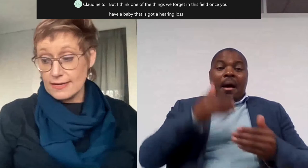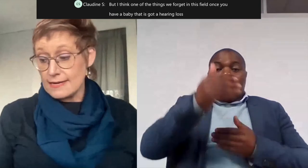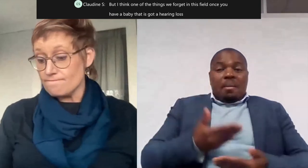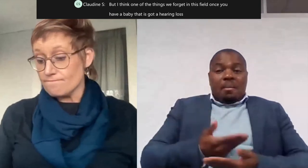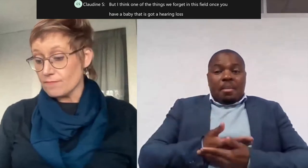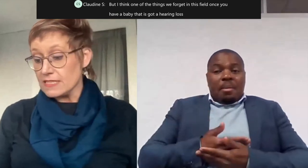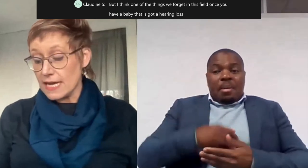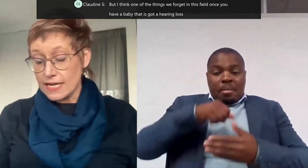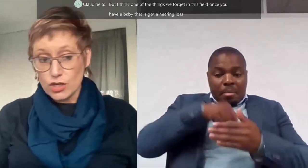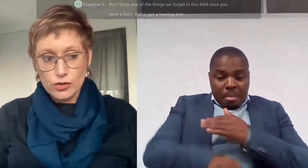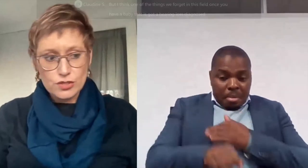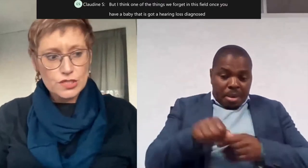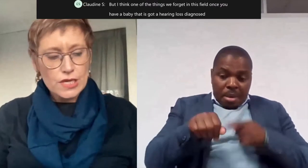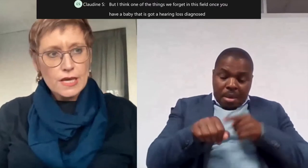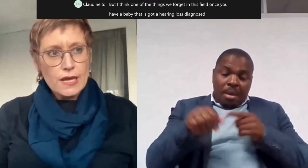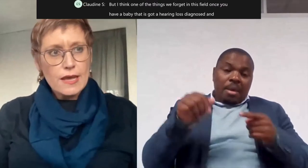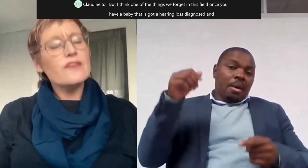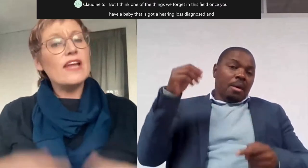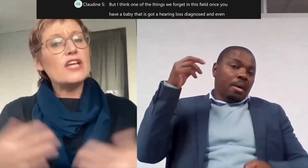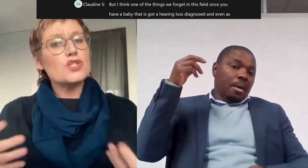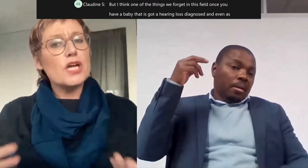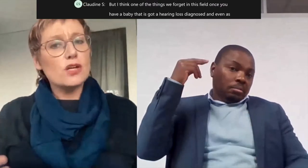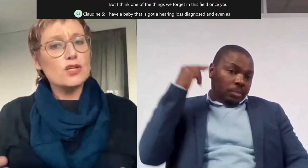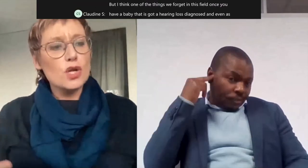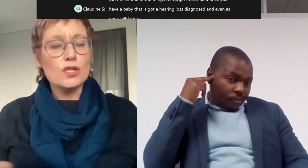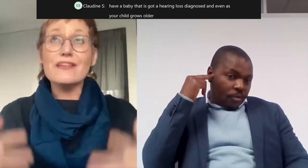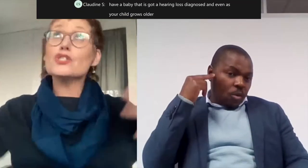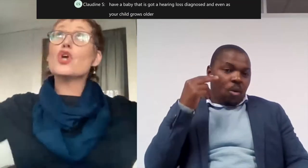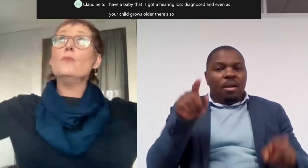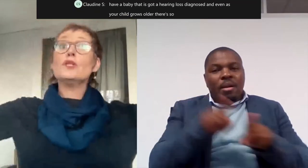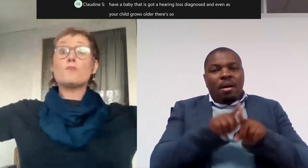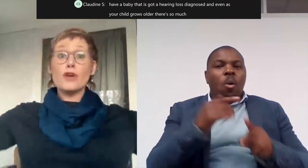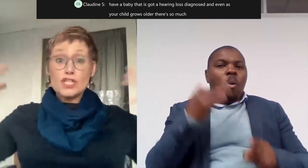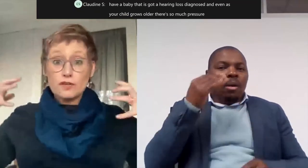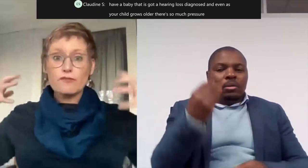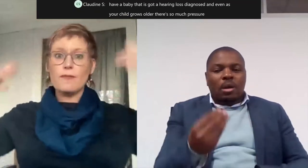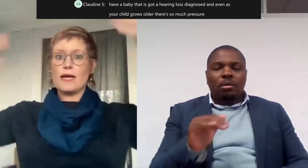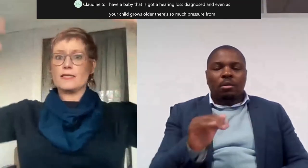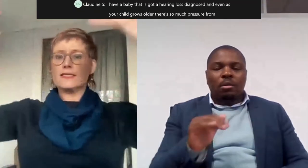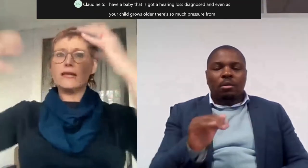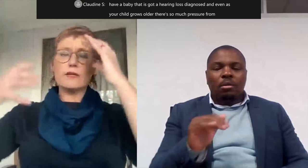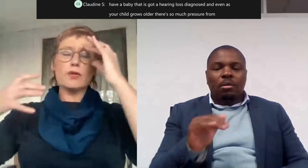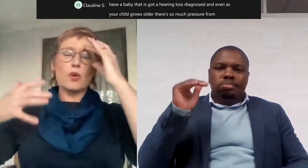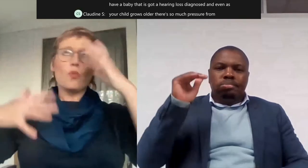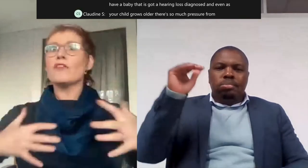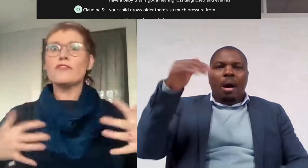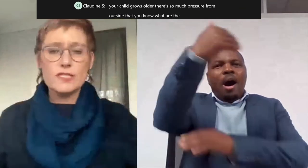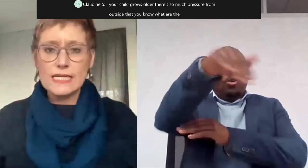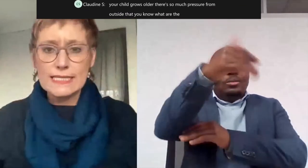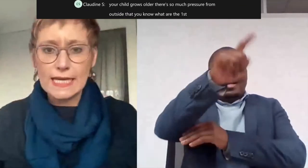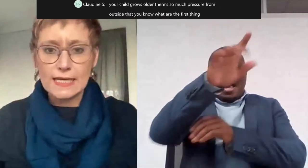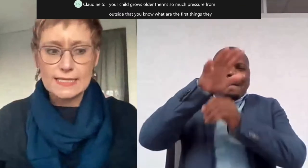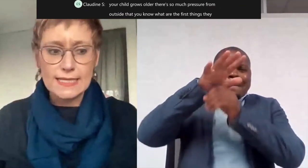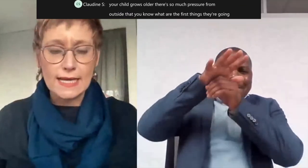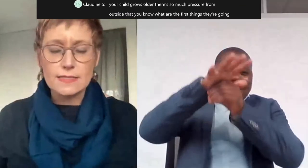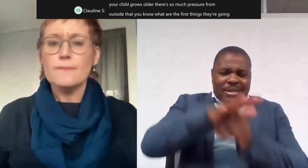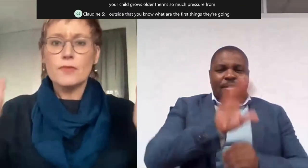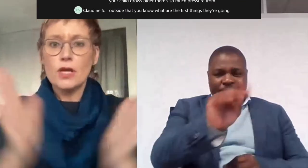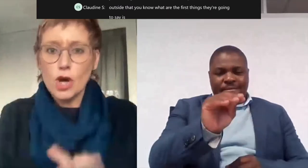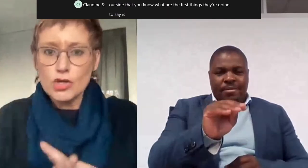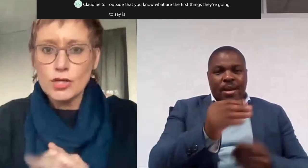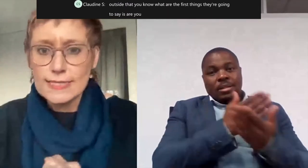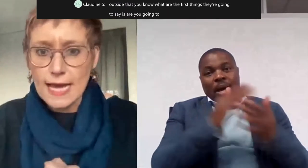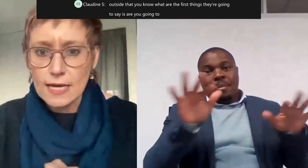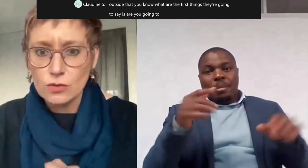loss diagnosed, and even as your child goes older, there's so much pressure from outside that, you know, what are the first things they're going to say